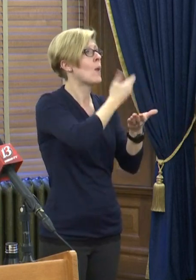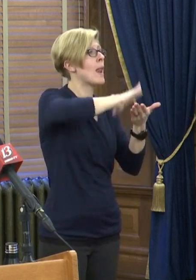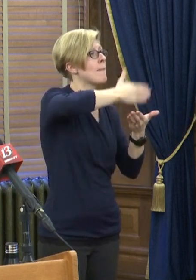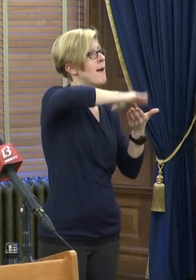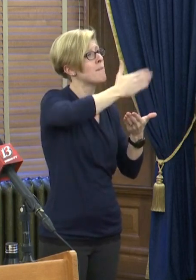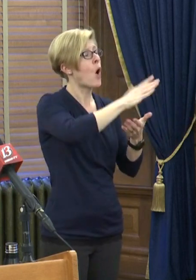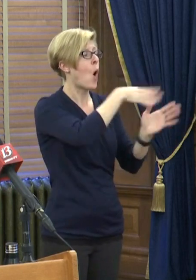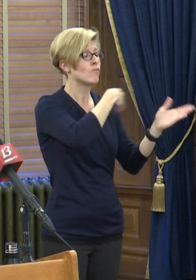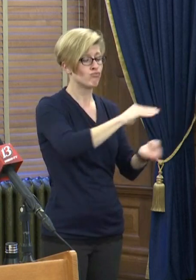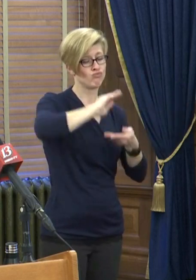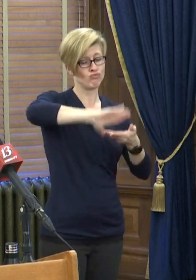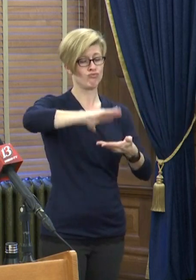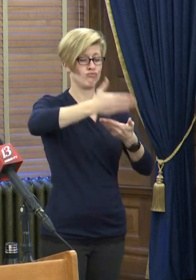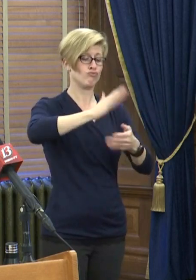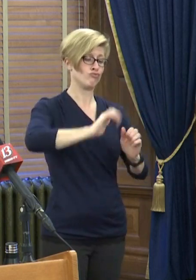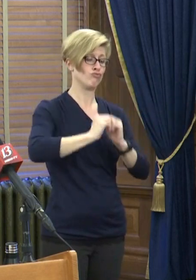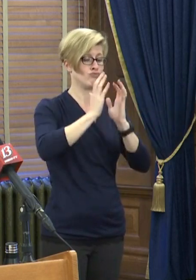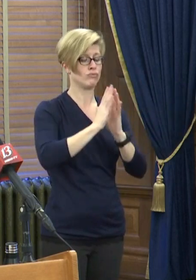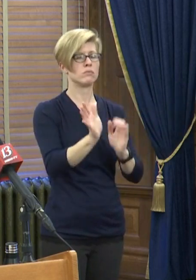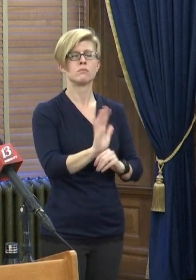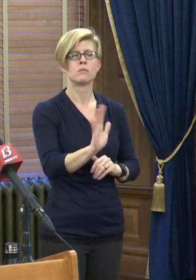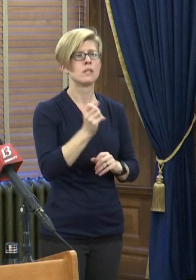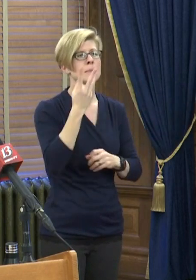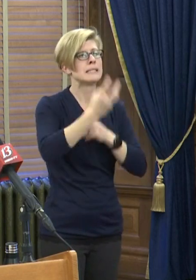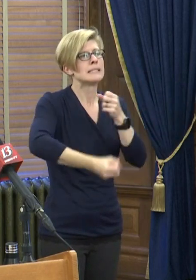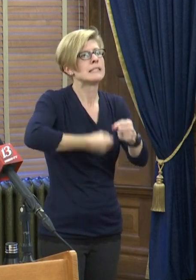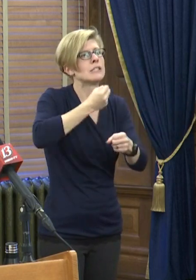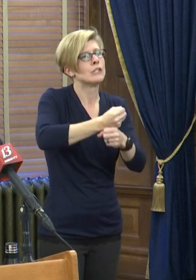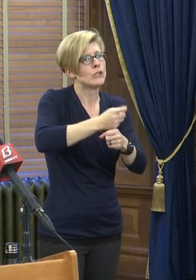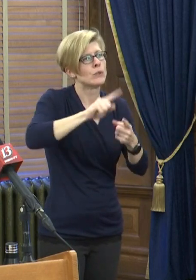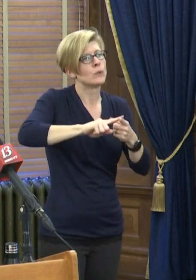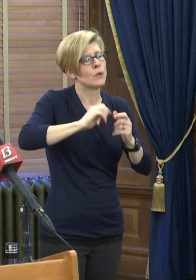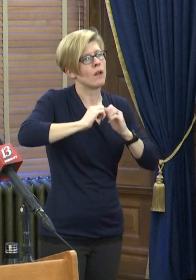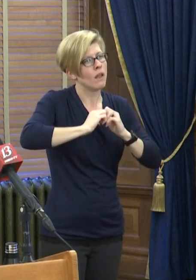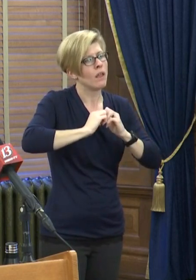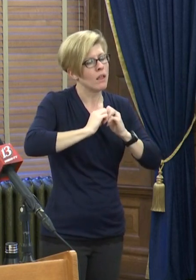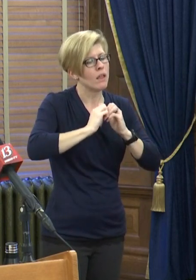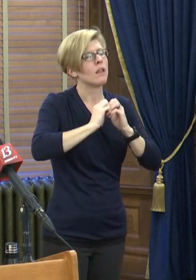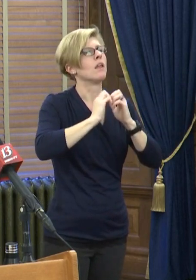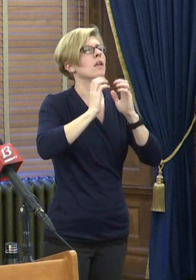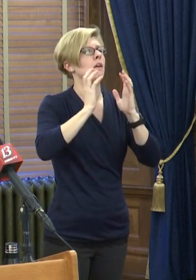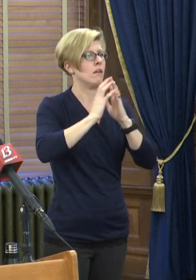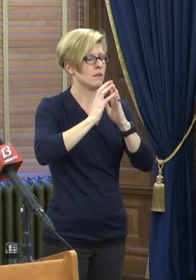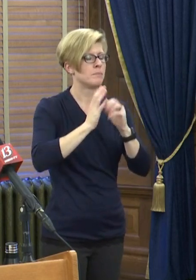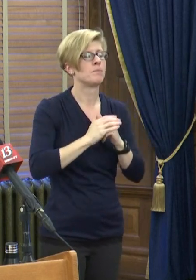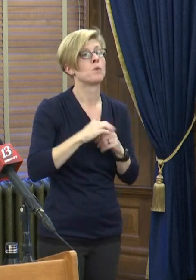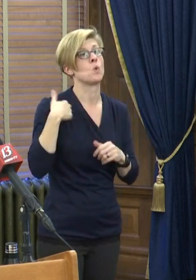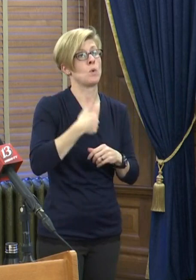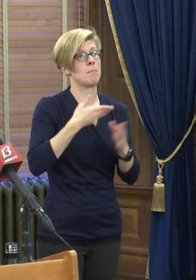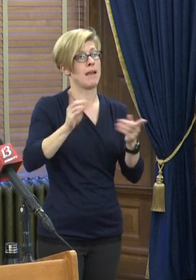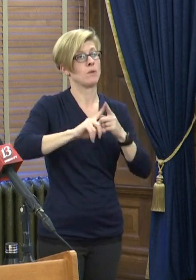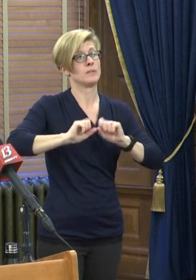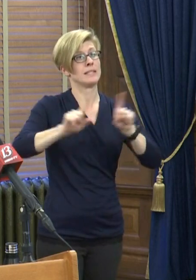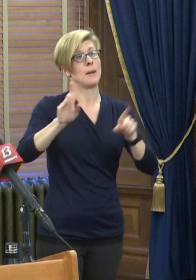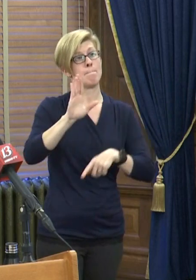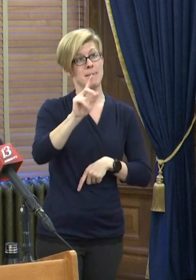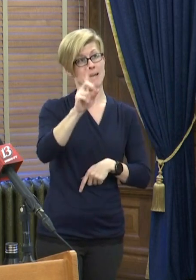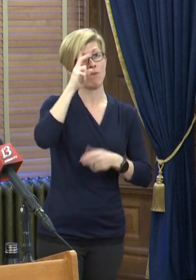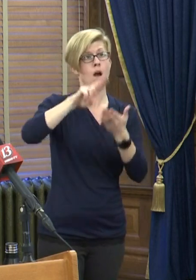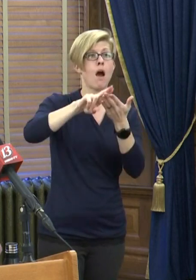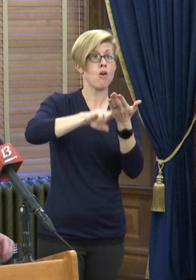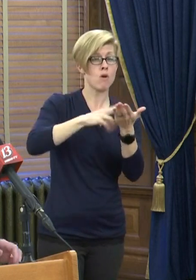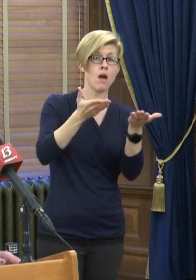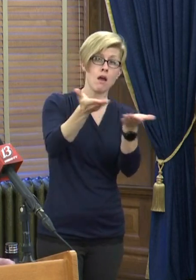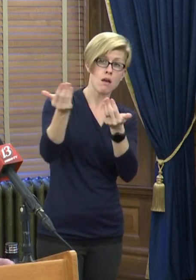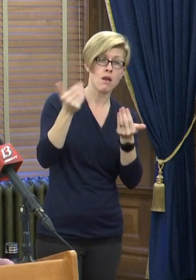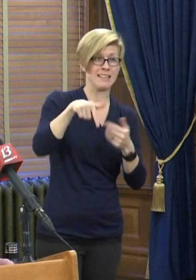multi-year process that we're working to speed up. We expect to put the system out for bid by summer and begin work